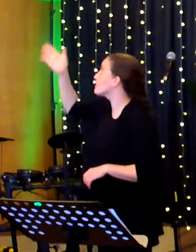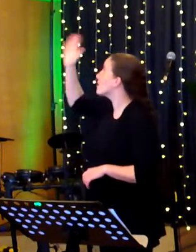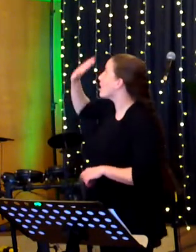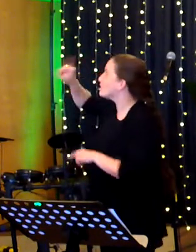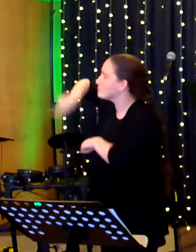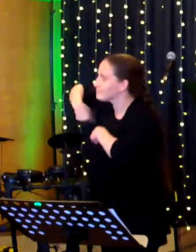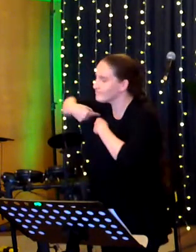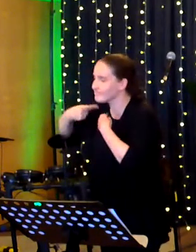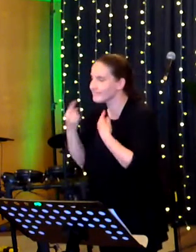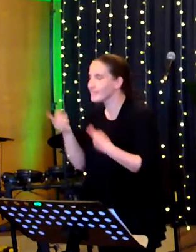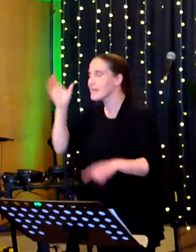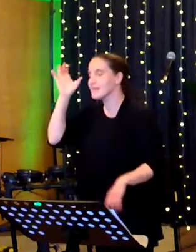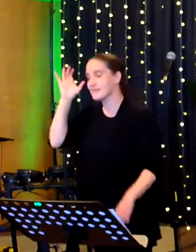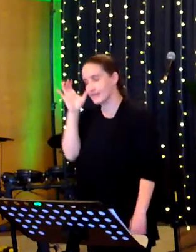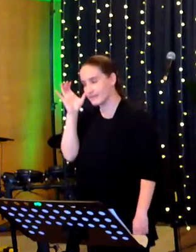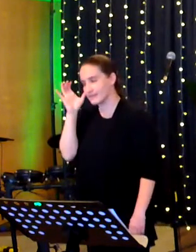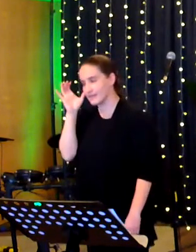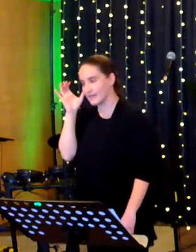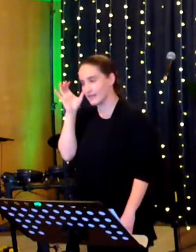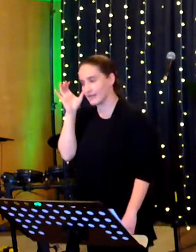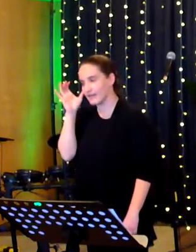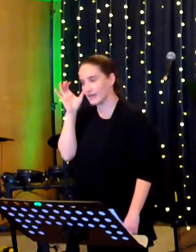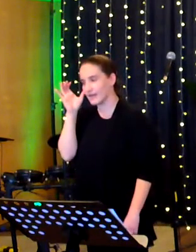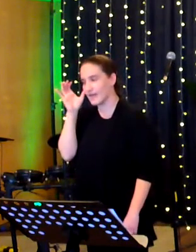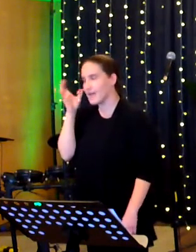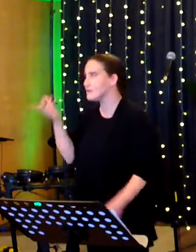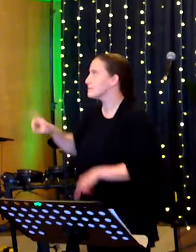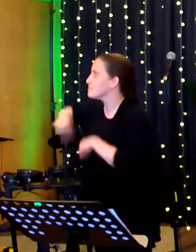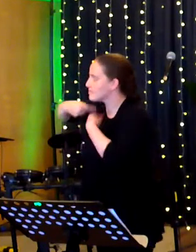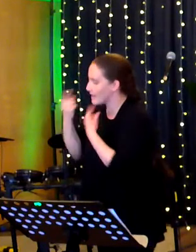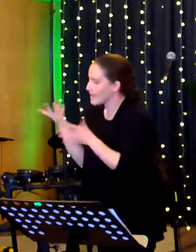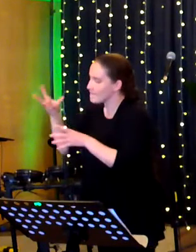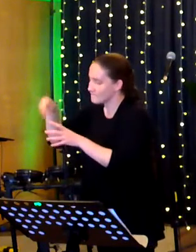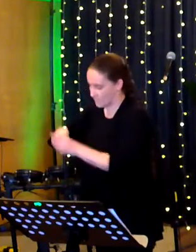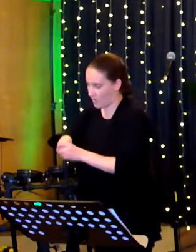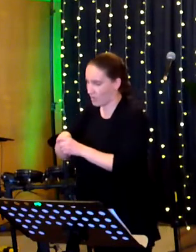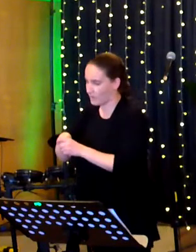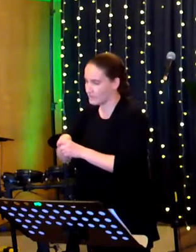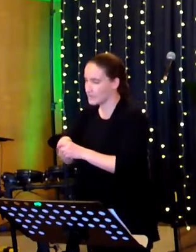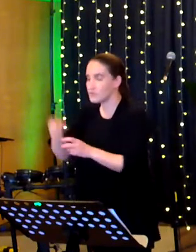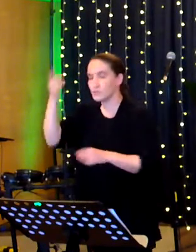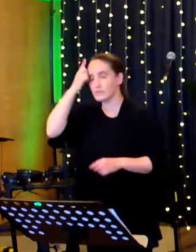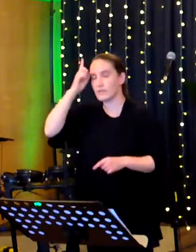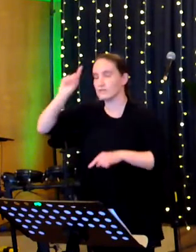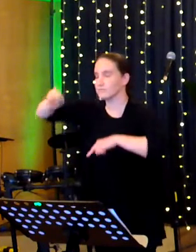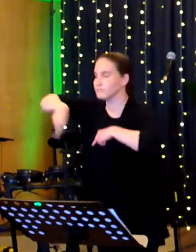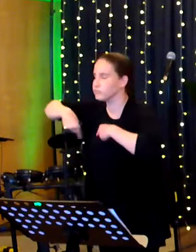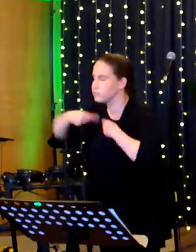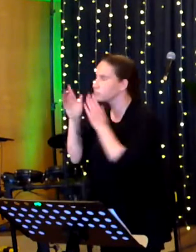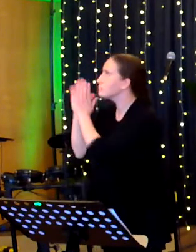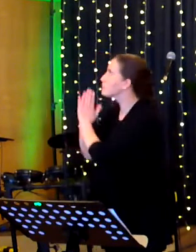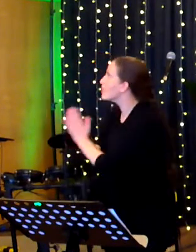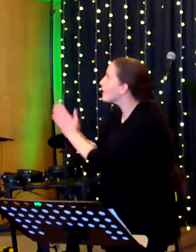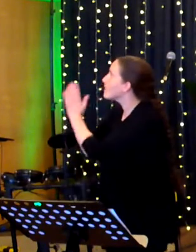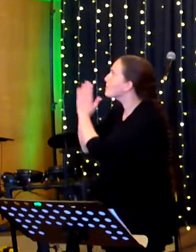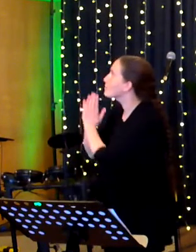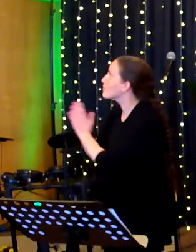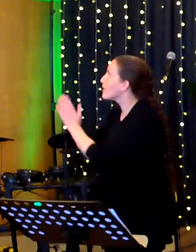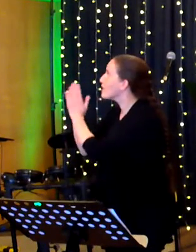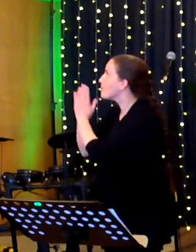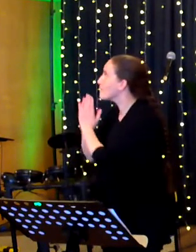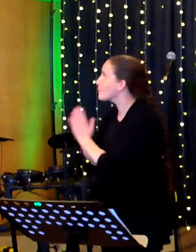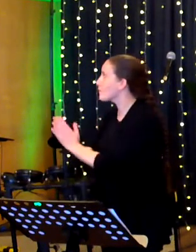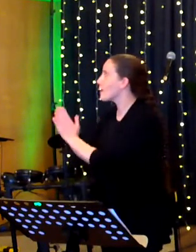for the Jewish people, for Israel, for his homeland, for restoration of his people and of the temple, of God's